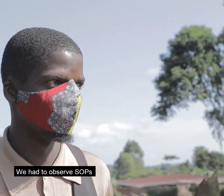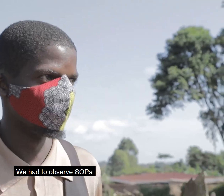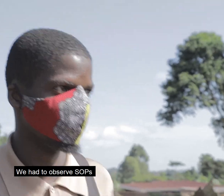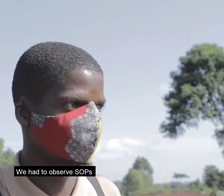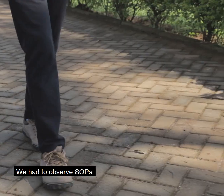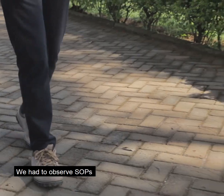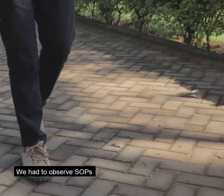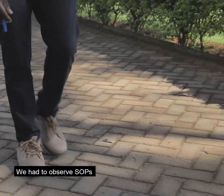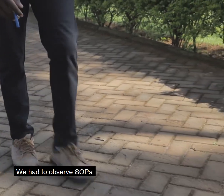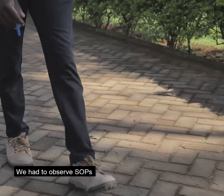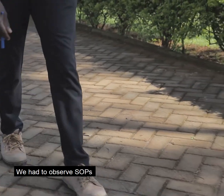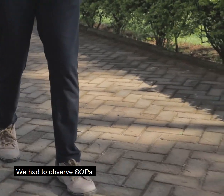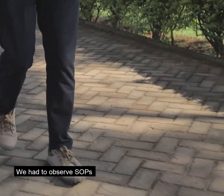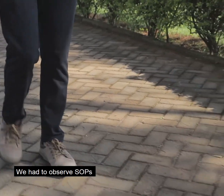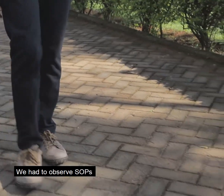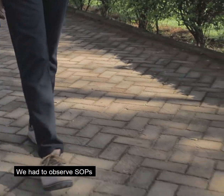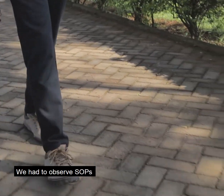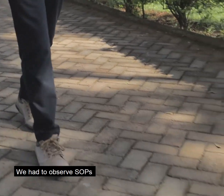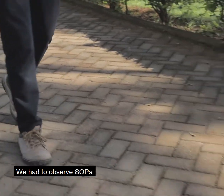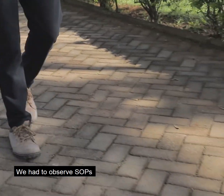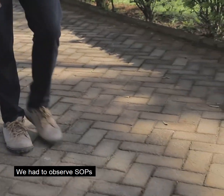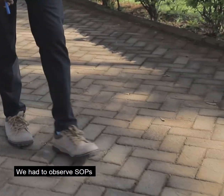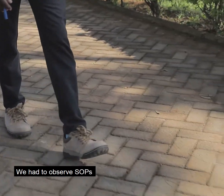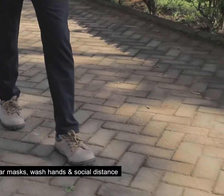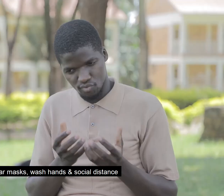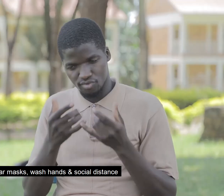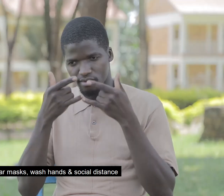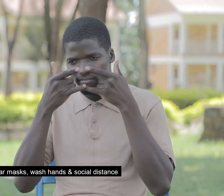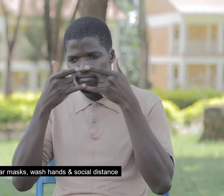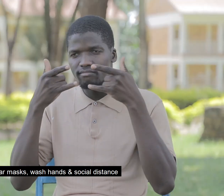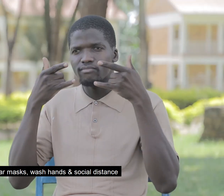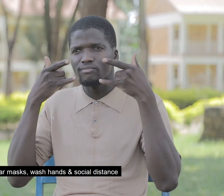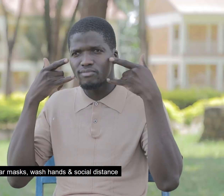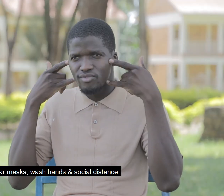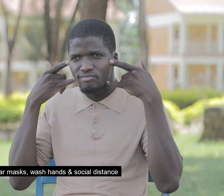We had to observe SOPs, wearing masks,